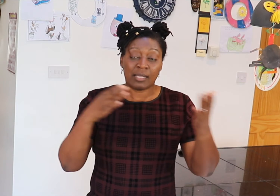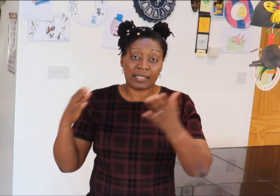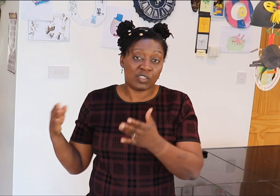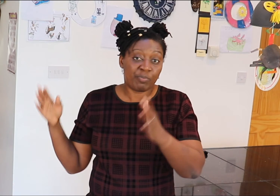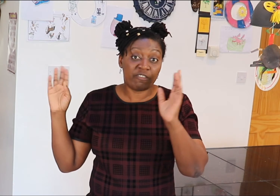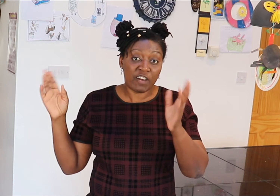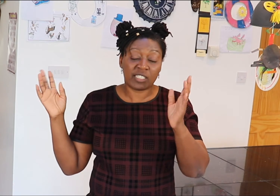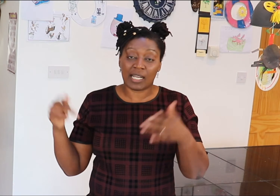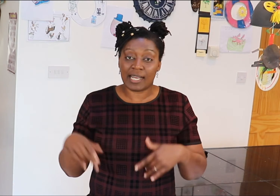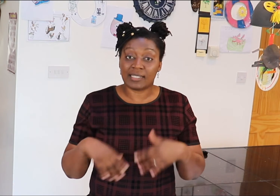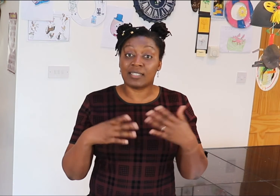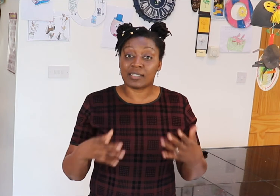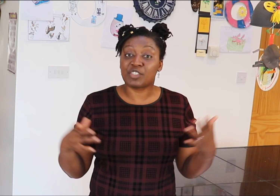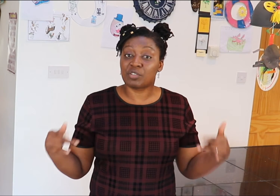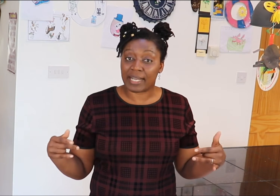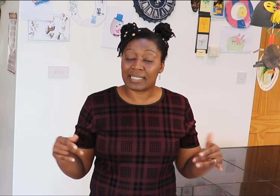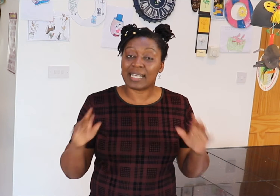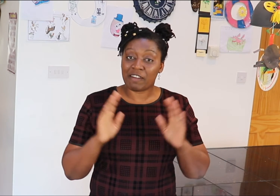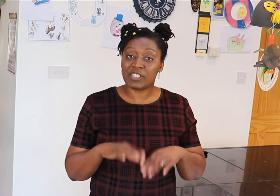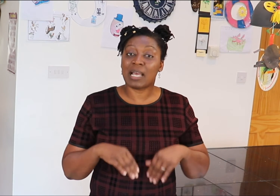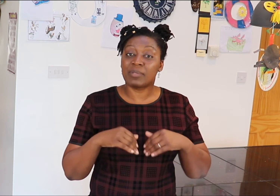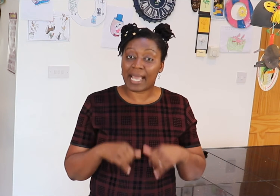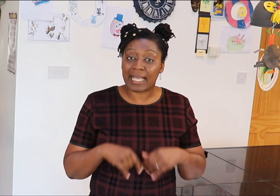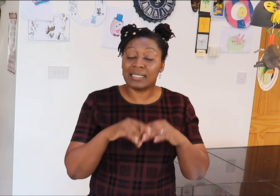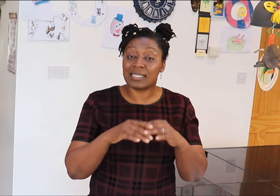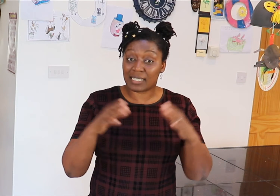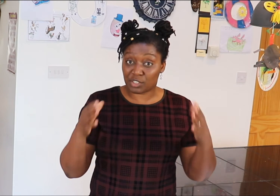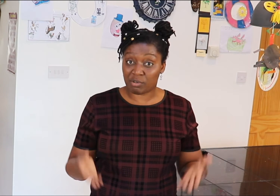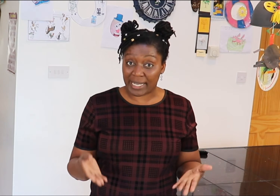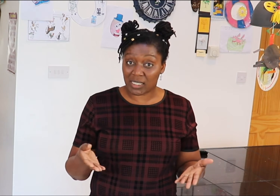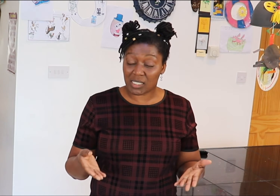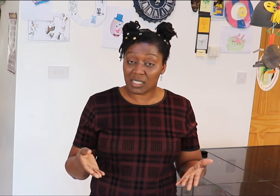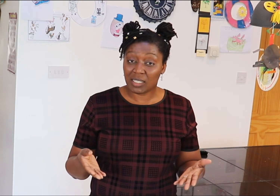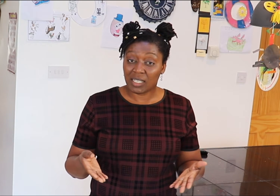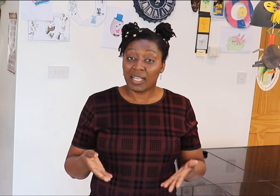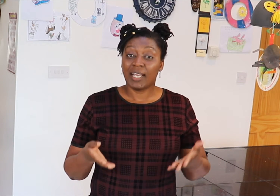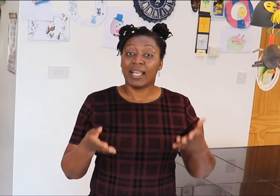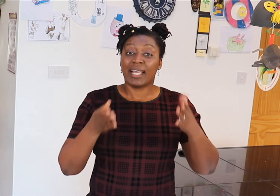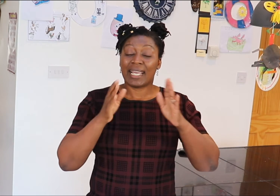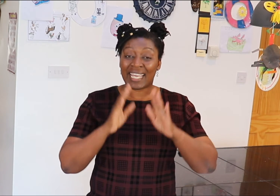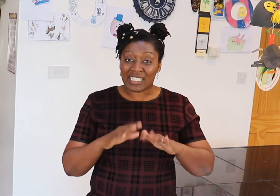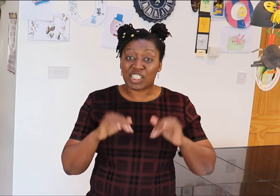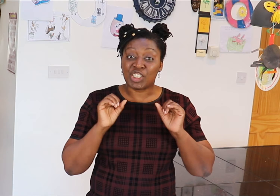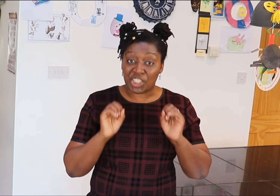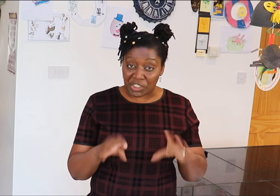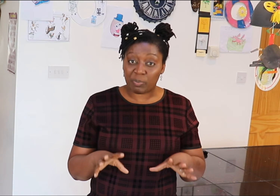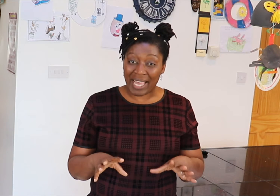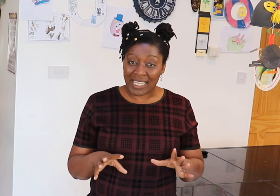that has not been fertilized disintegrates. Every time the egg disintegrates, it